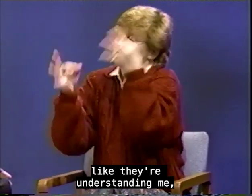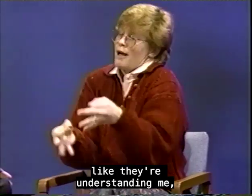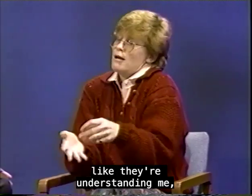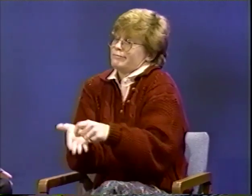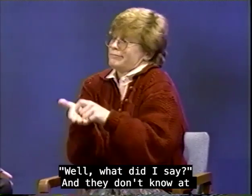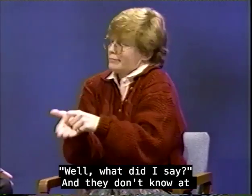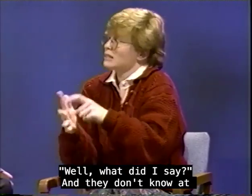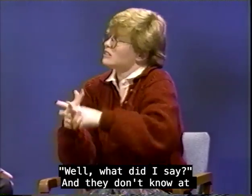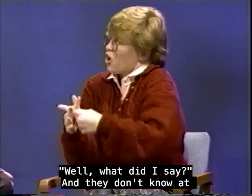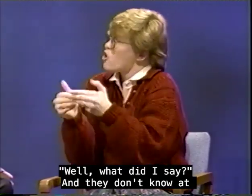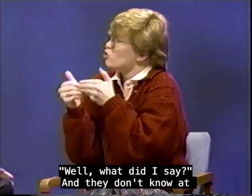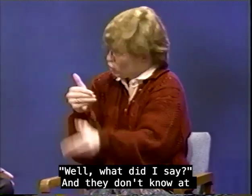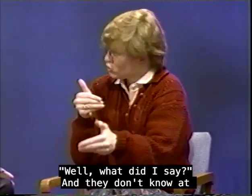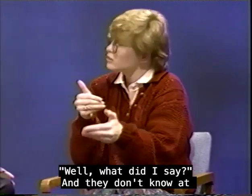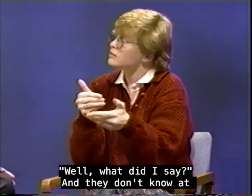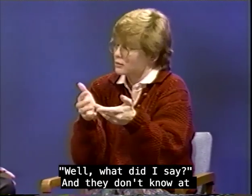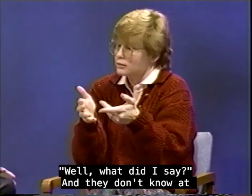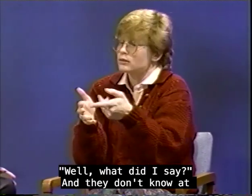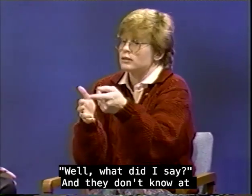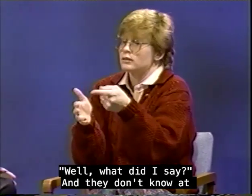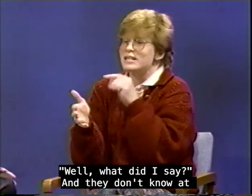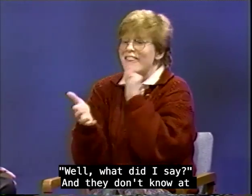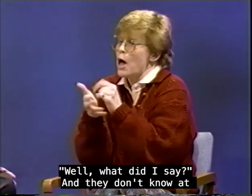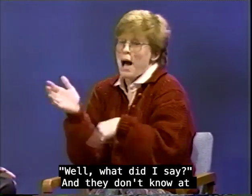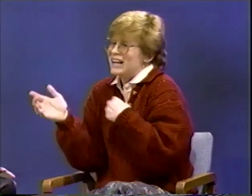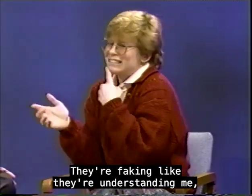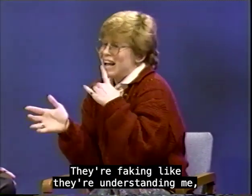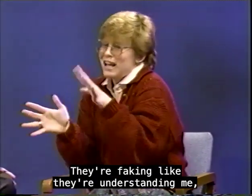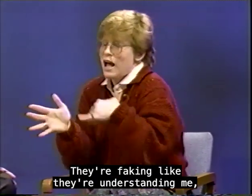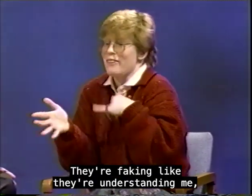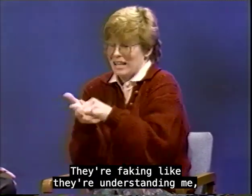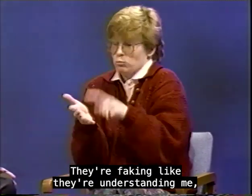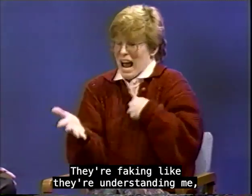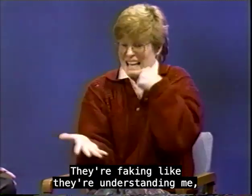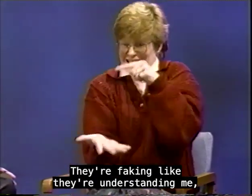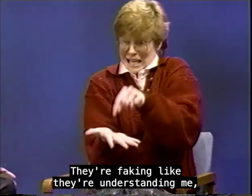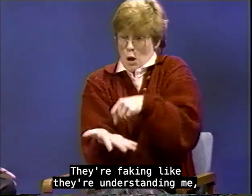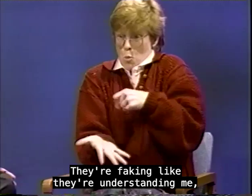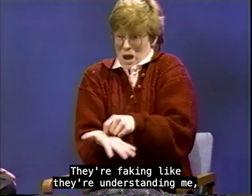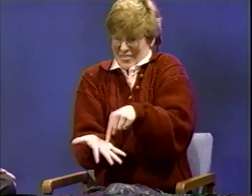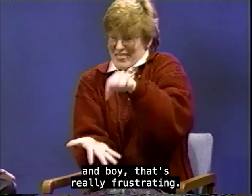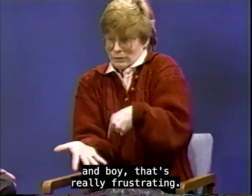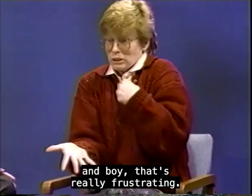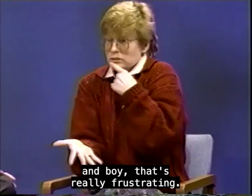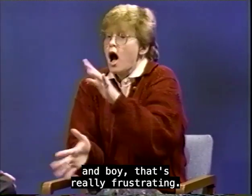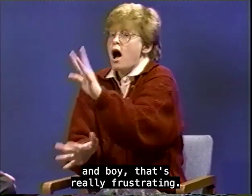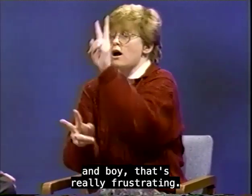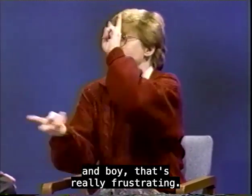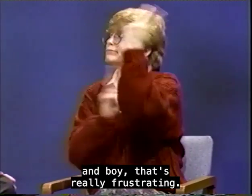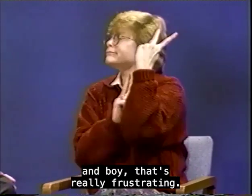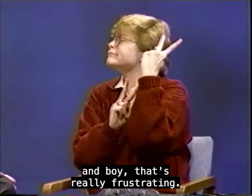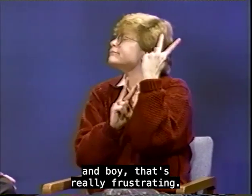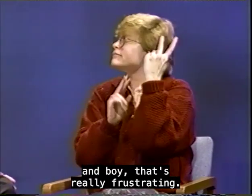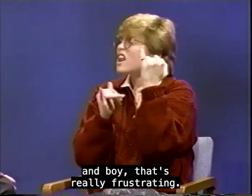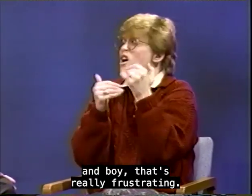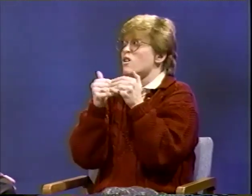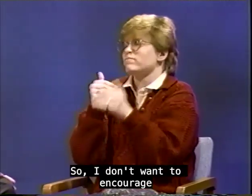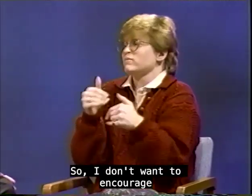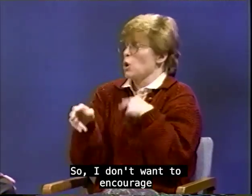ask them, well, what did I say? And they don't know at all. They're faking like they're understanding me. And boy, that's really frustrating. So I don't want